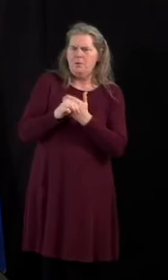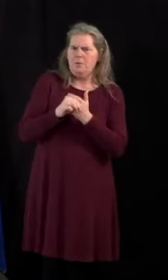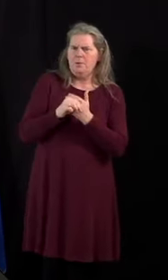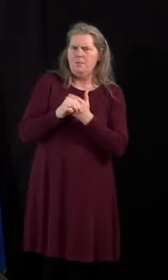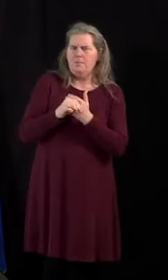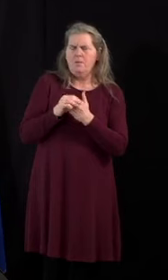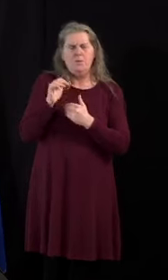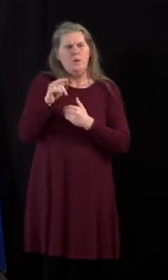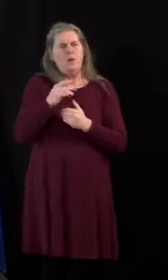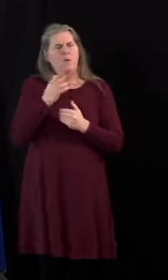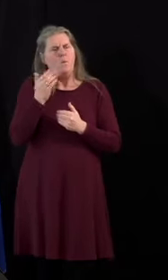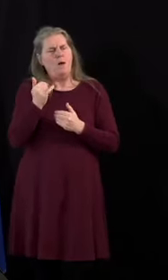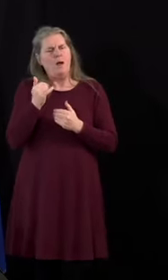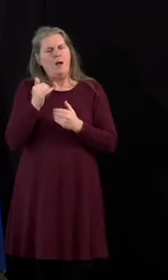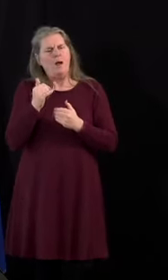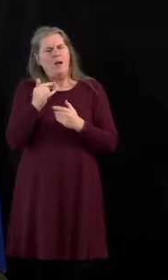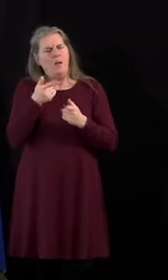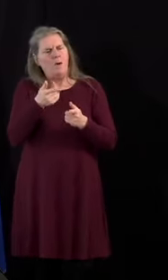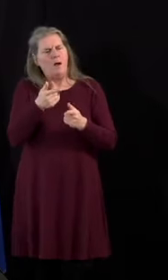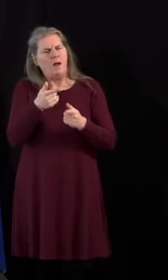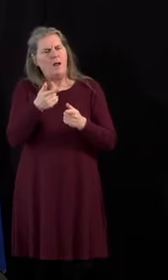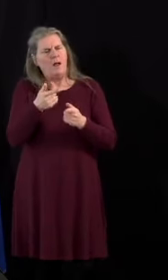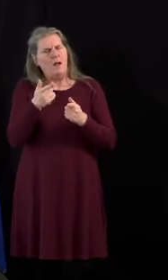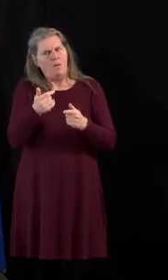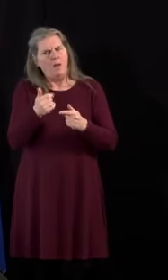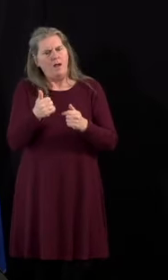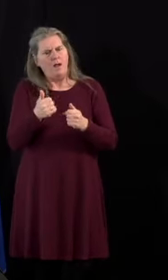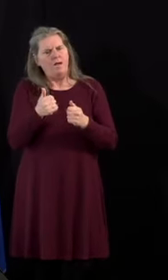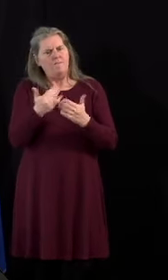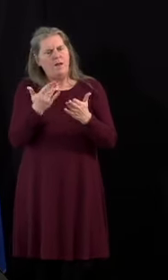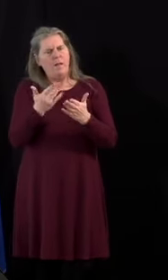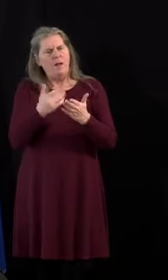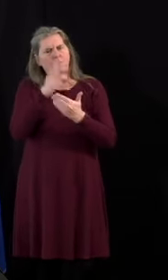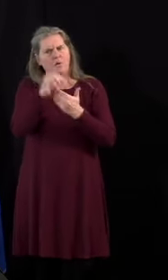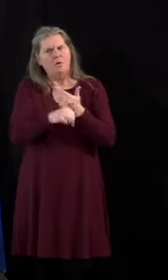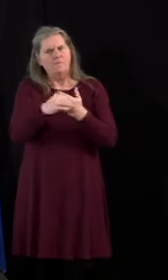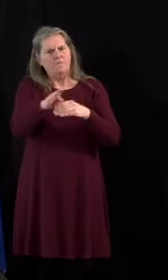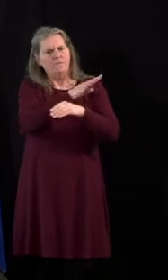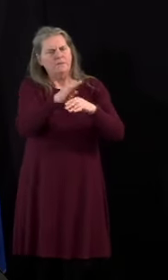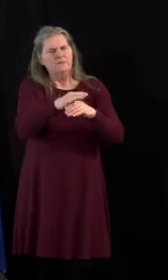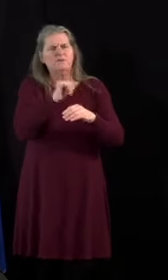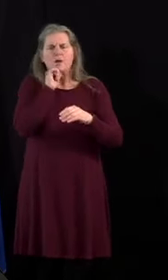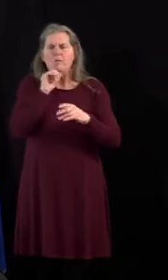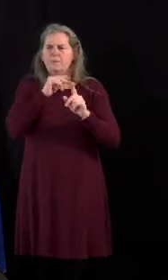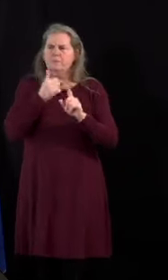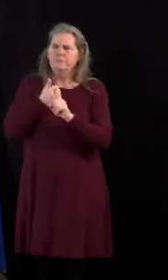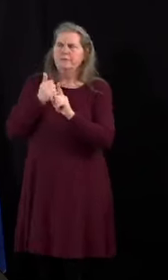this for business owners but not renters, to my knowledge so far? Okay.